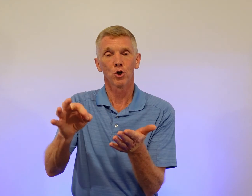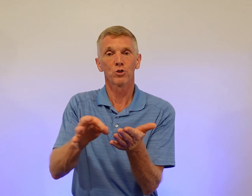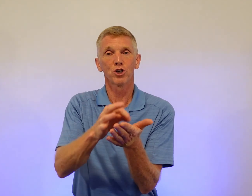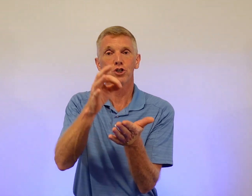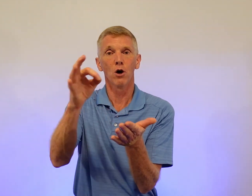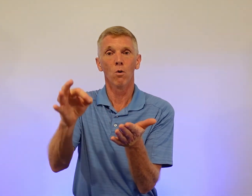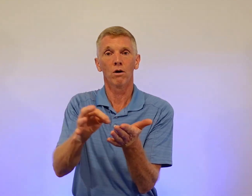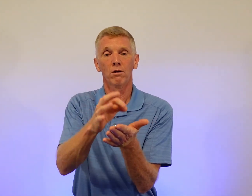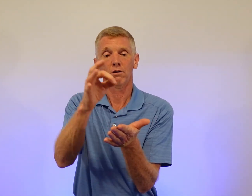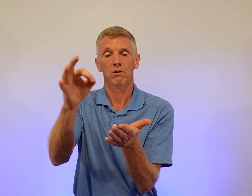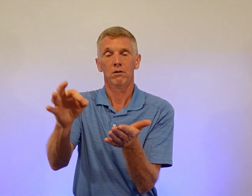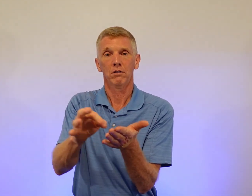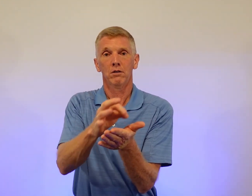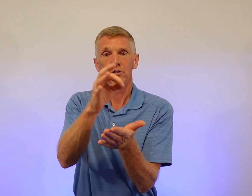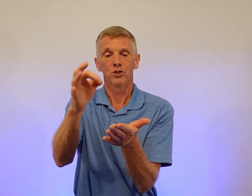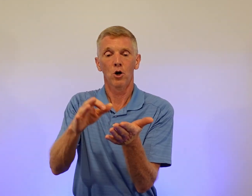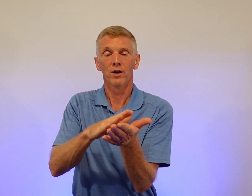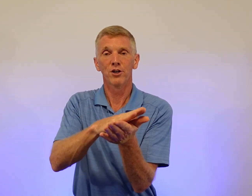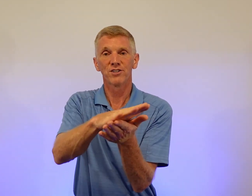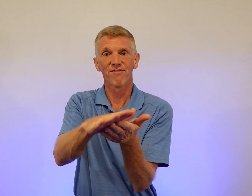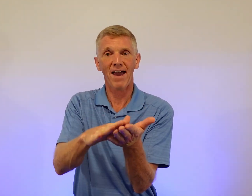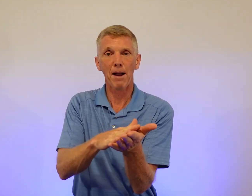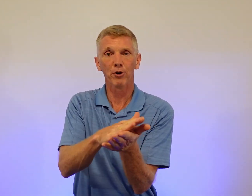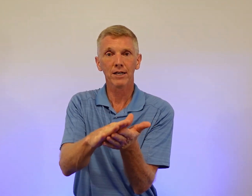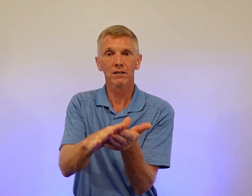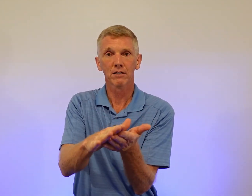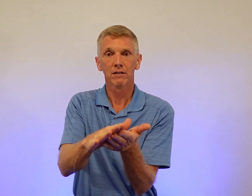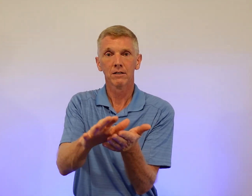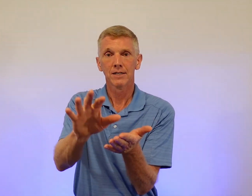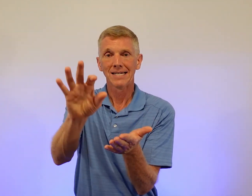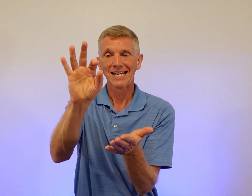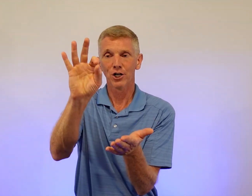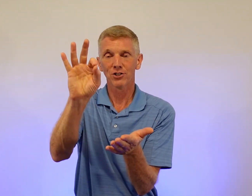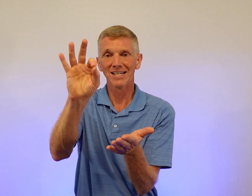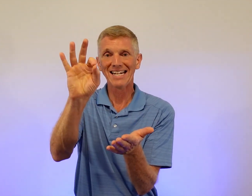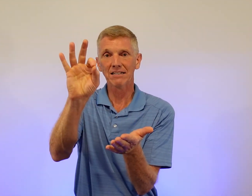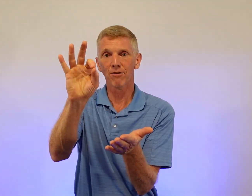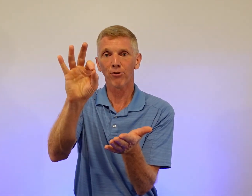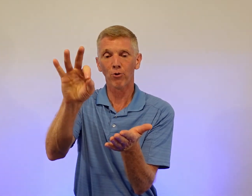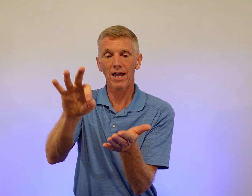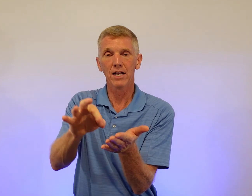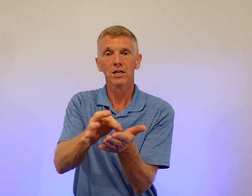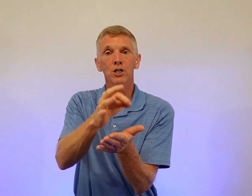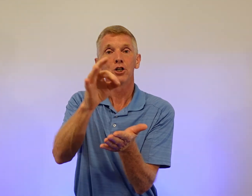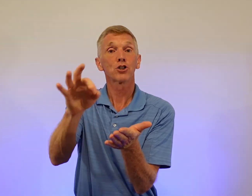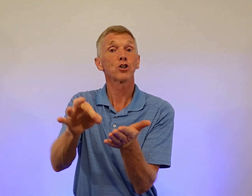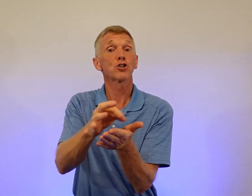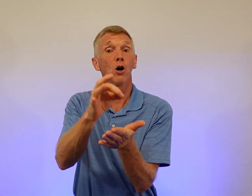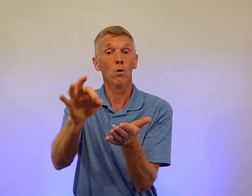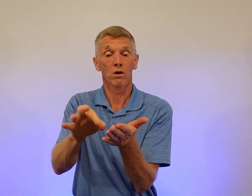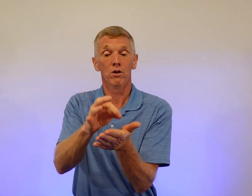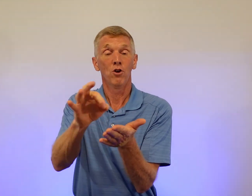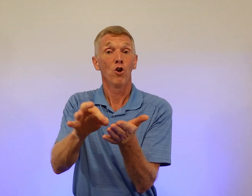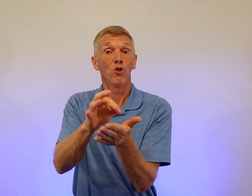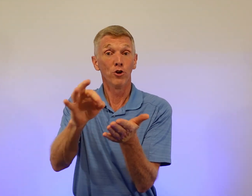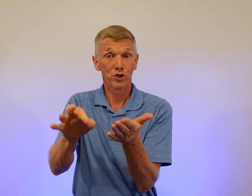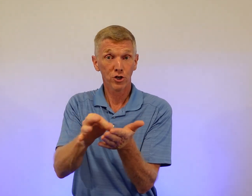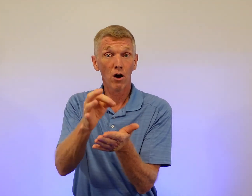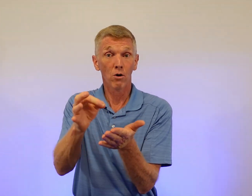to sew. So here's the fabric, here's the needle and thread to sew. The sew,